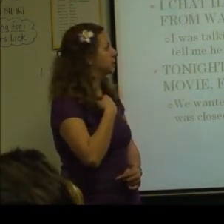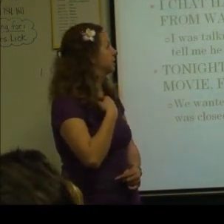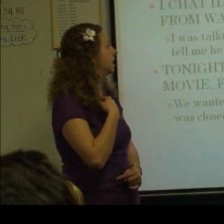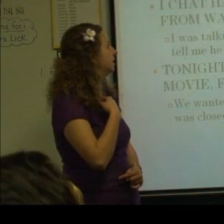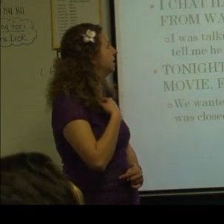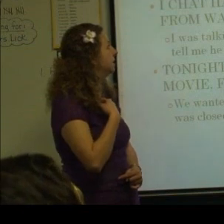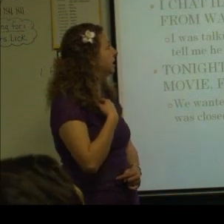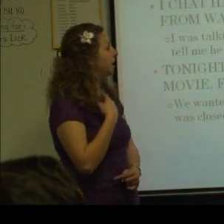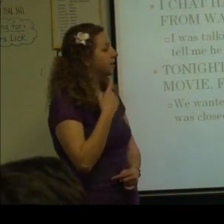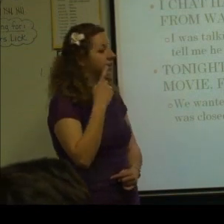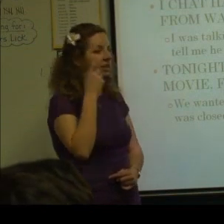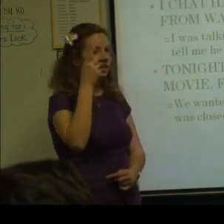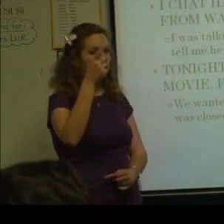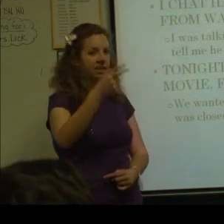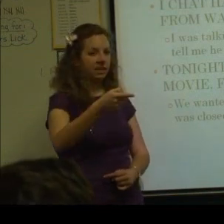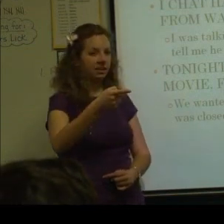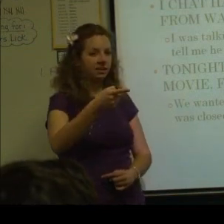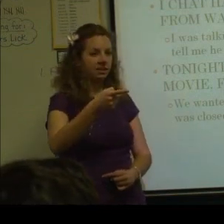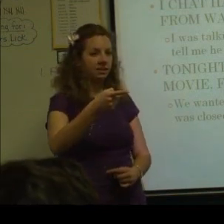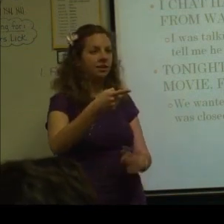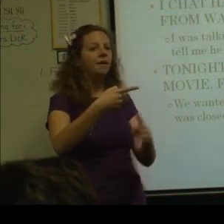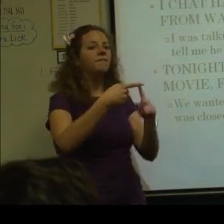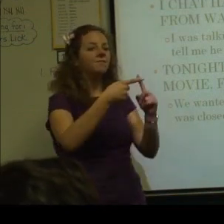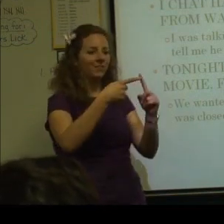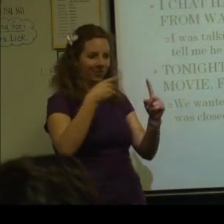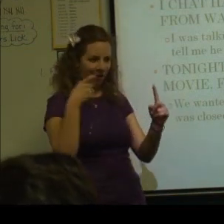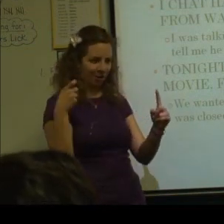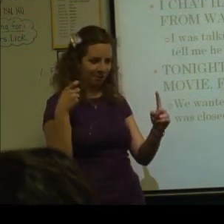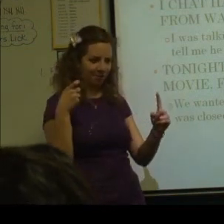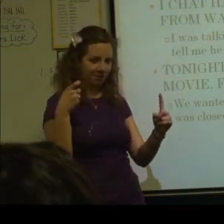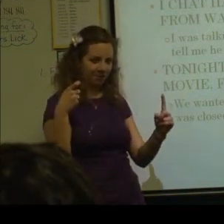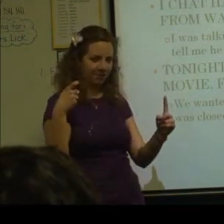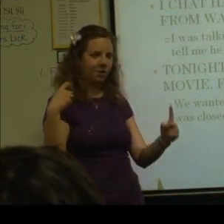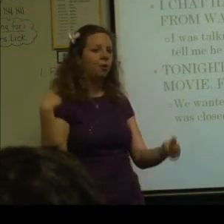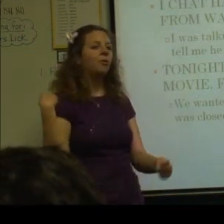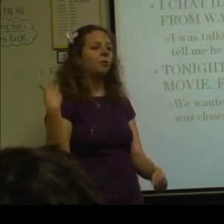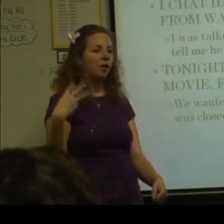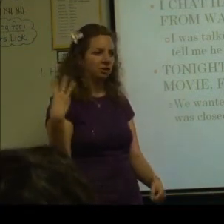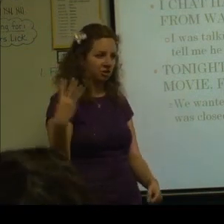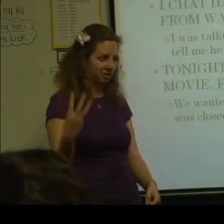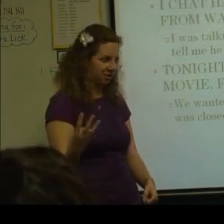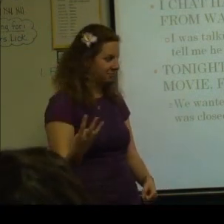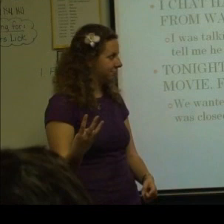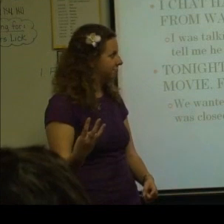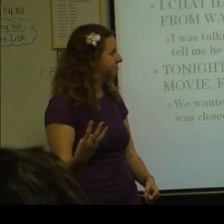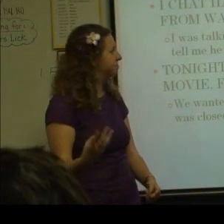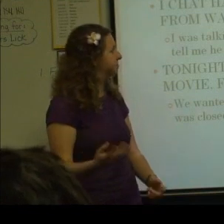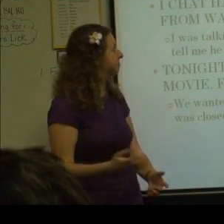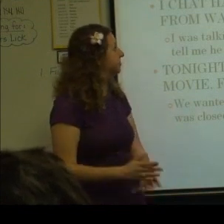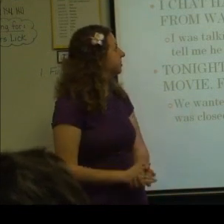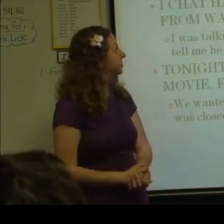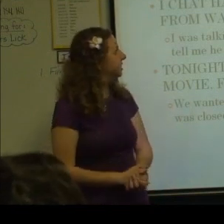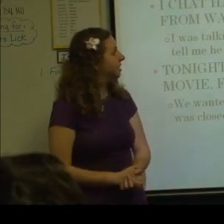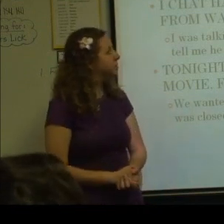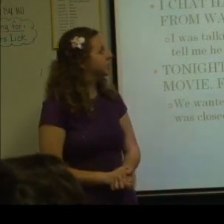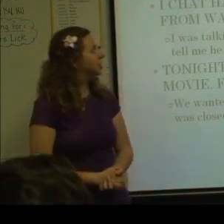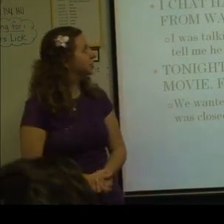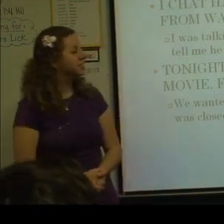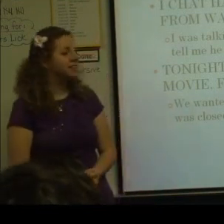one sign. And then he from Washington. Okay, so now do it together